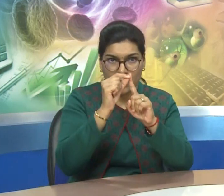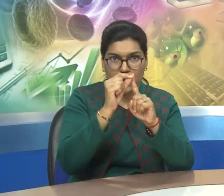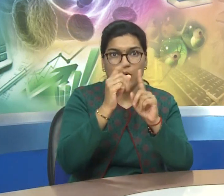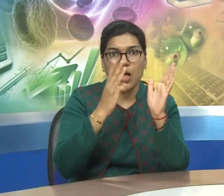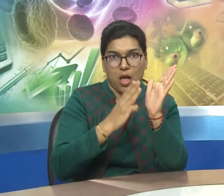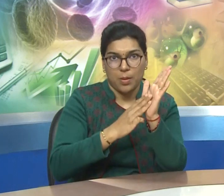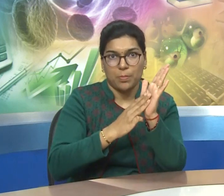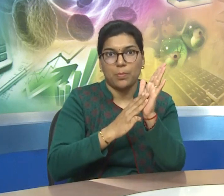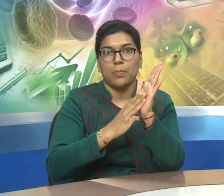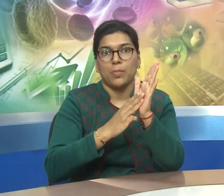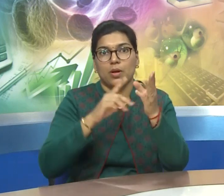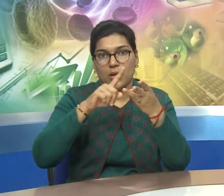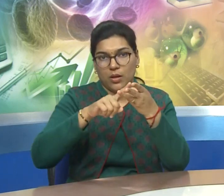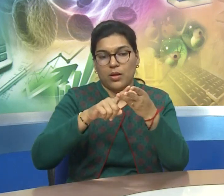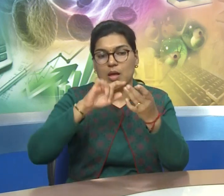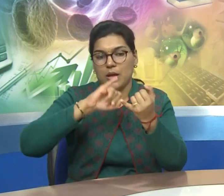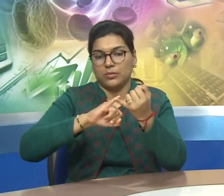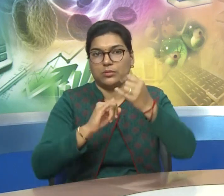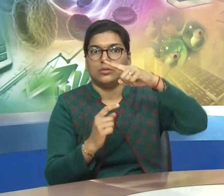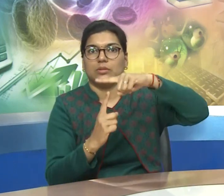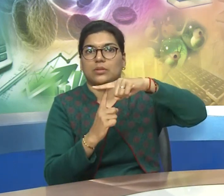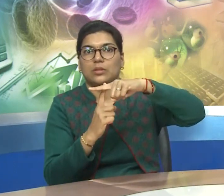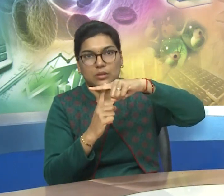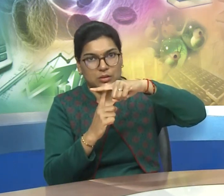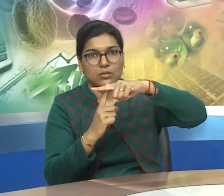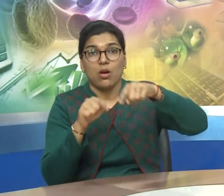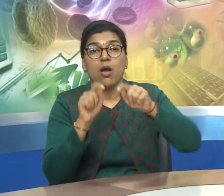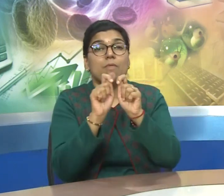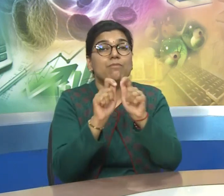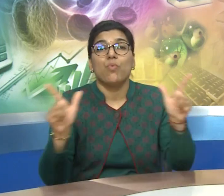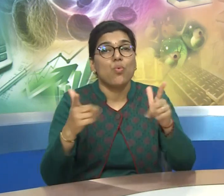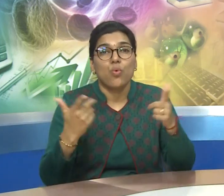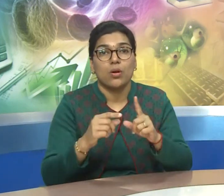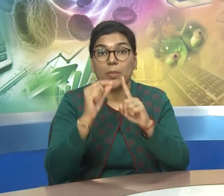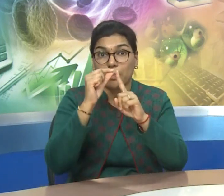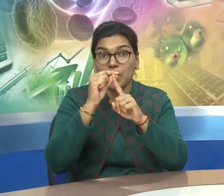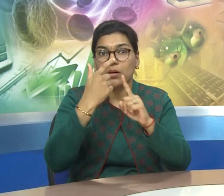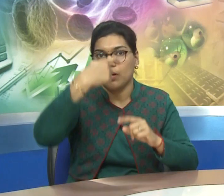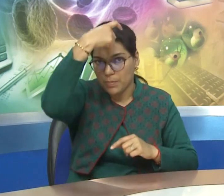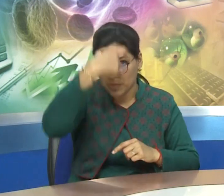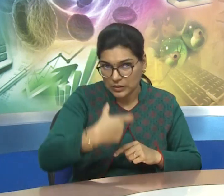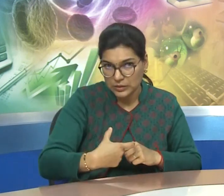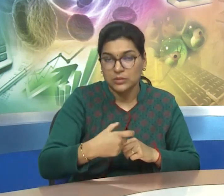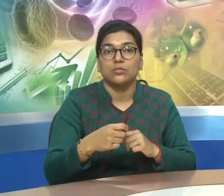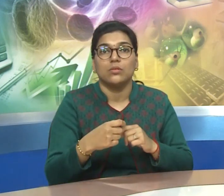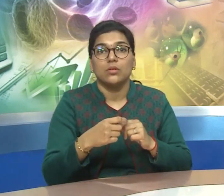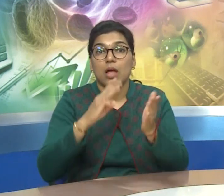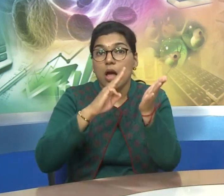are stated as PMEST. So let me explain you this PMEST in